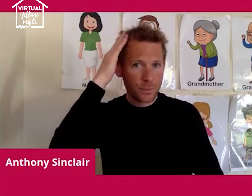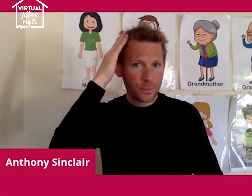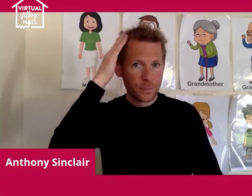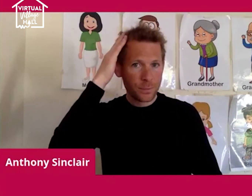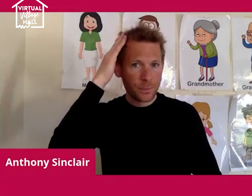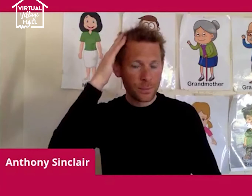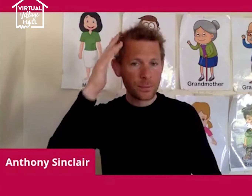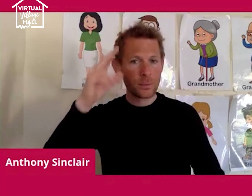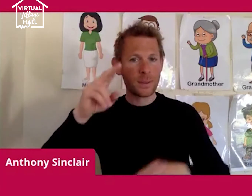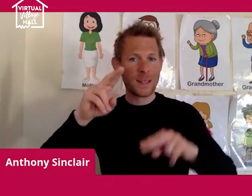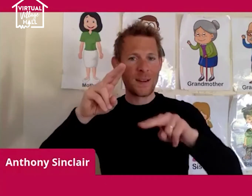mother,